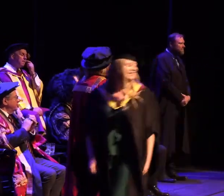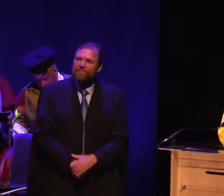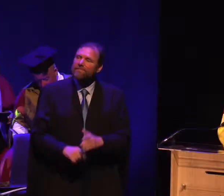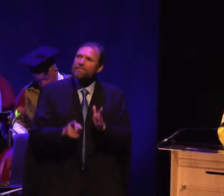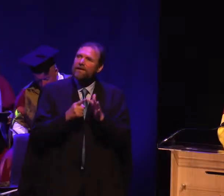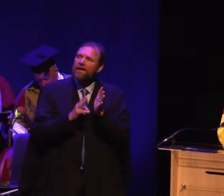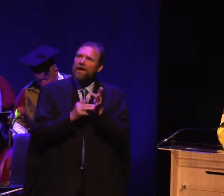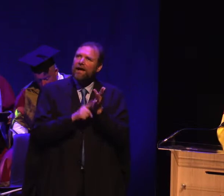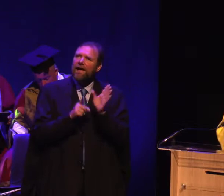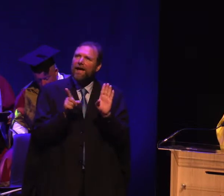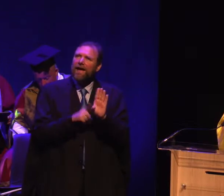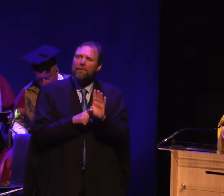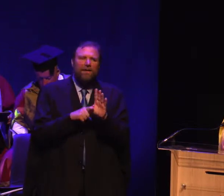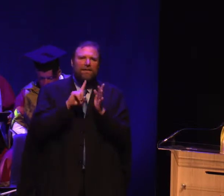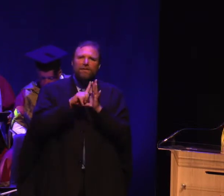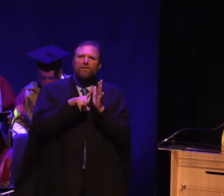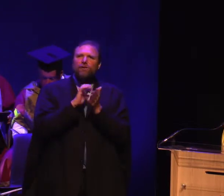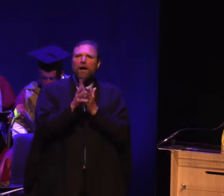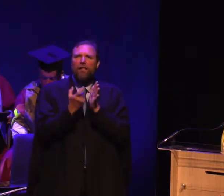Emily Charles.